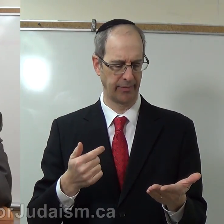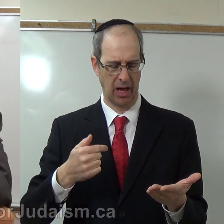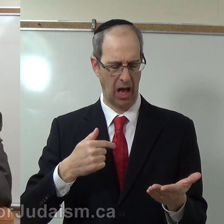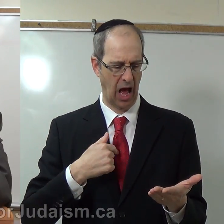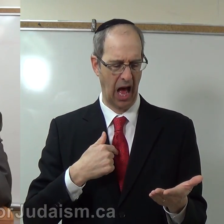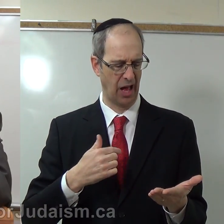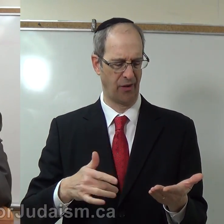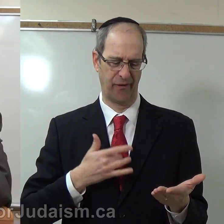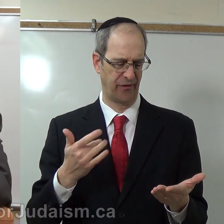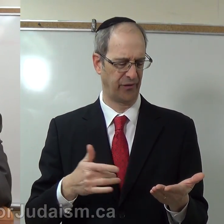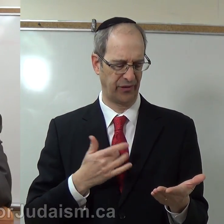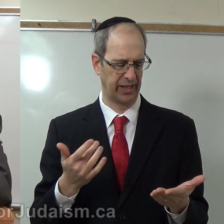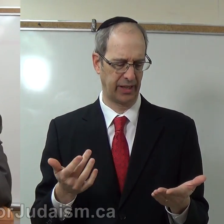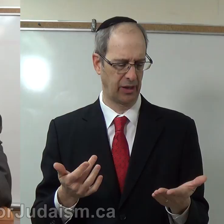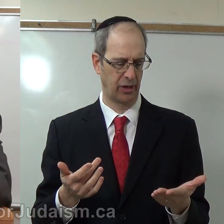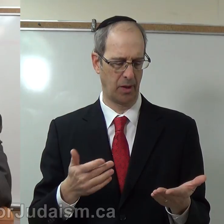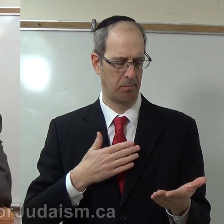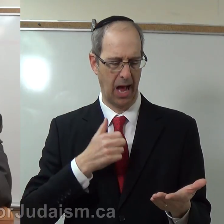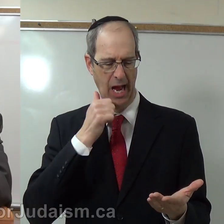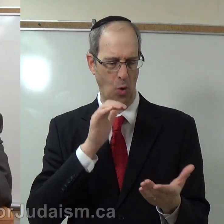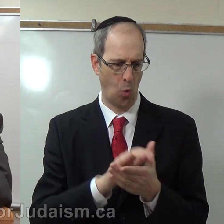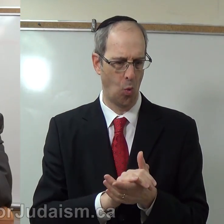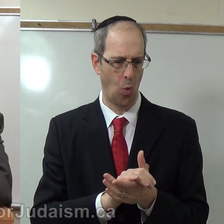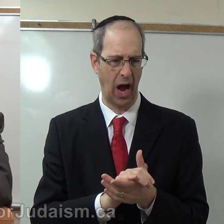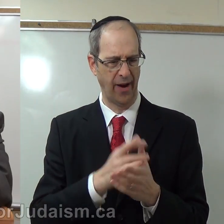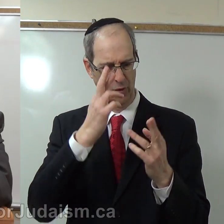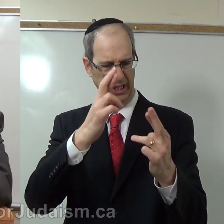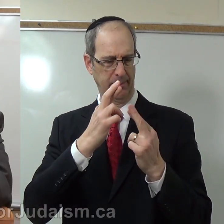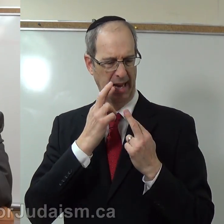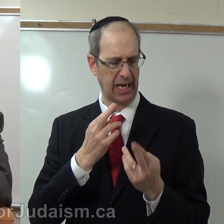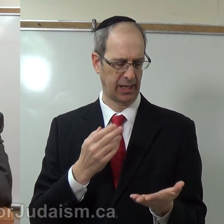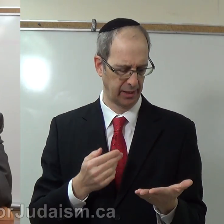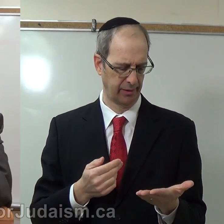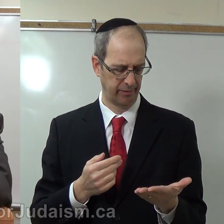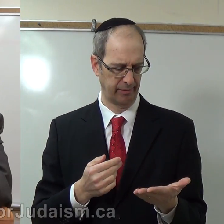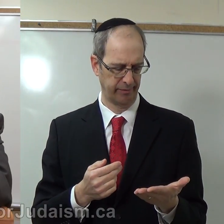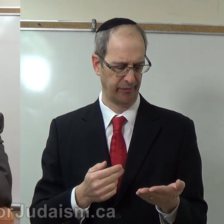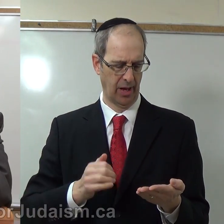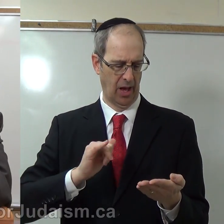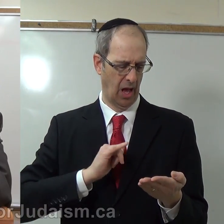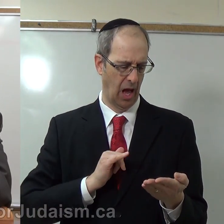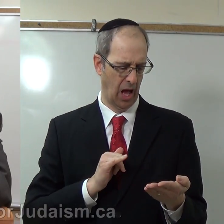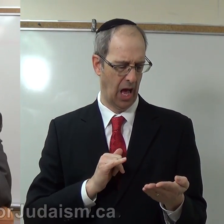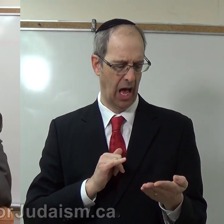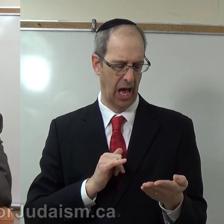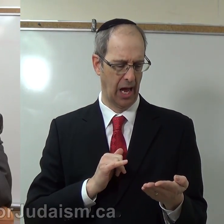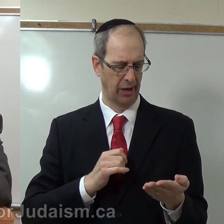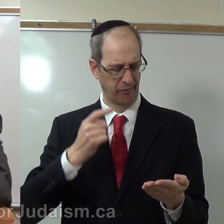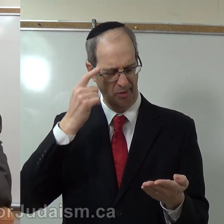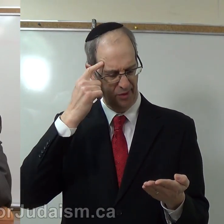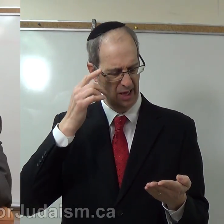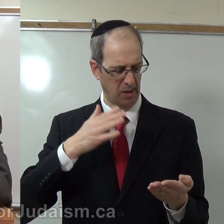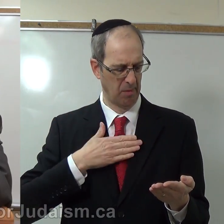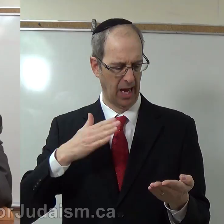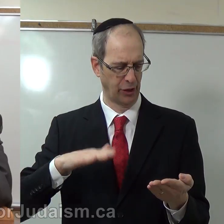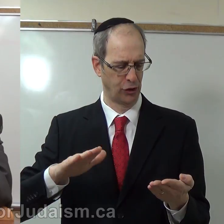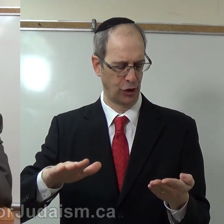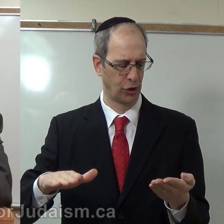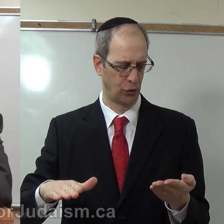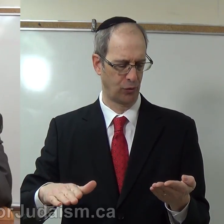I don't feel that my wife really respects me and I don't think that my children